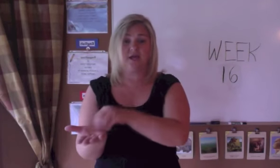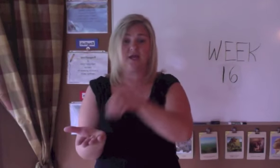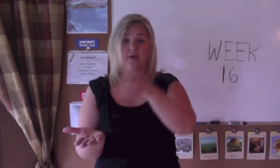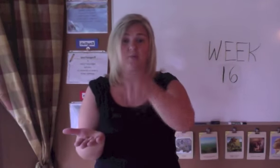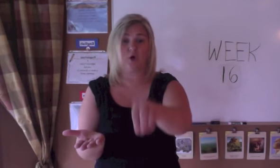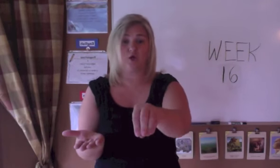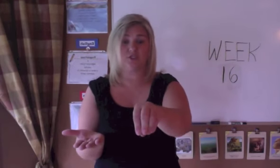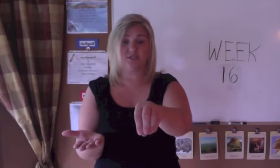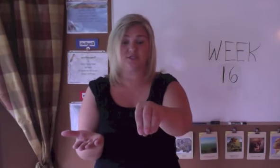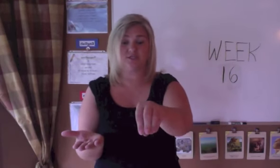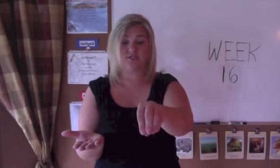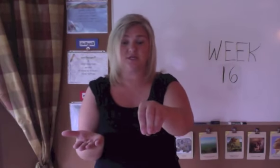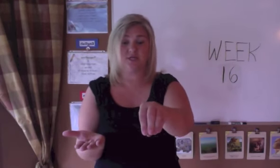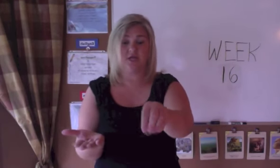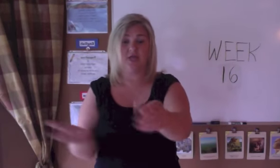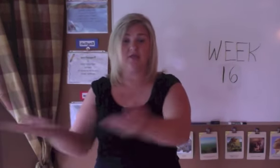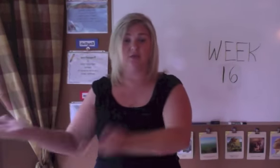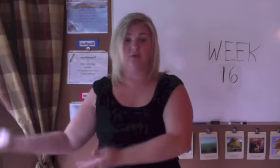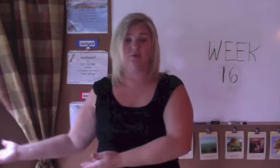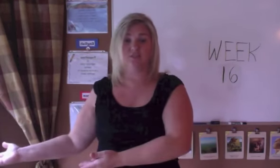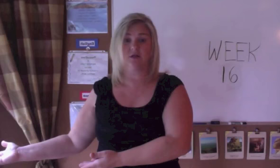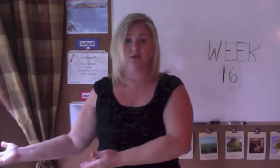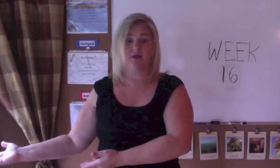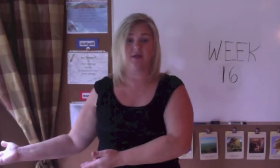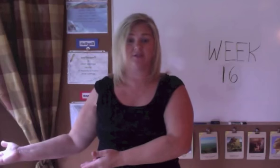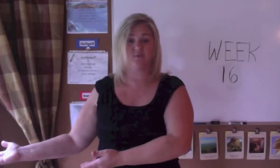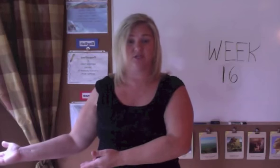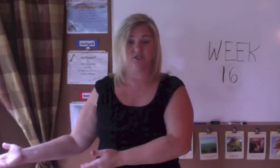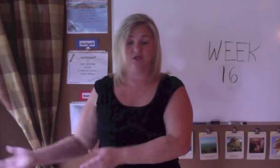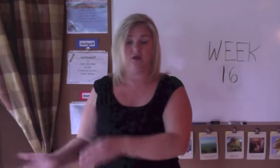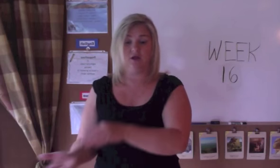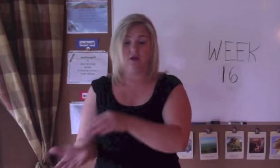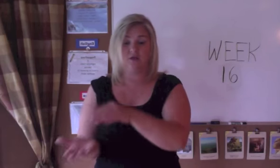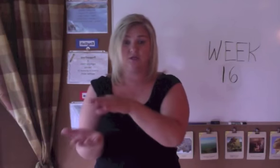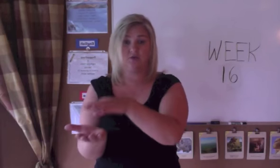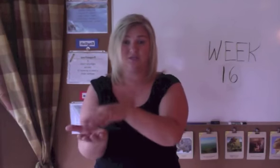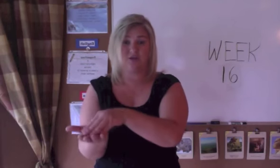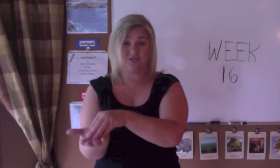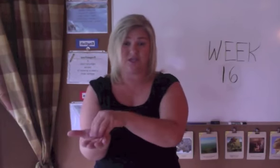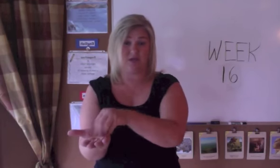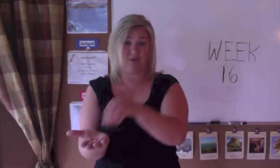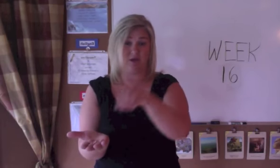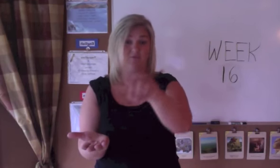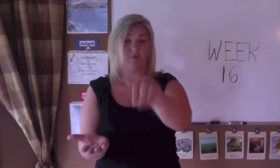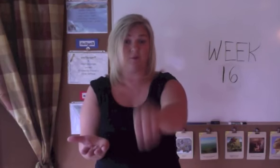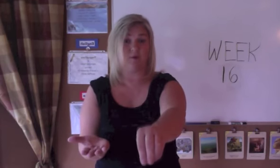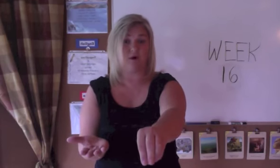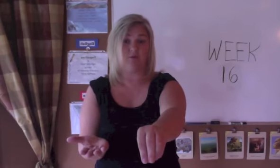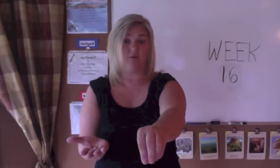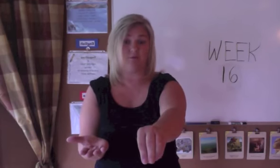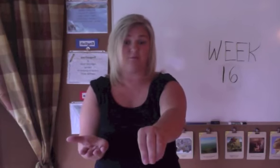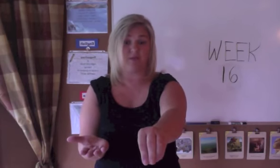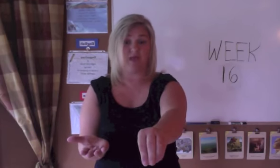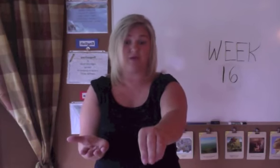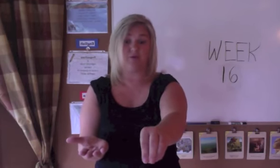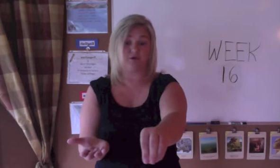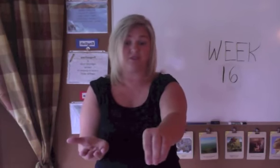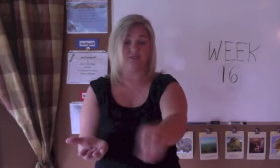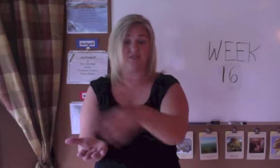Louisiana Purchase and the Lewis and Clark Expedition. So it's like you're taking money from your palm and purchasing something.